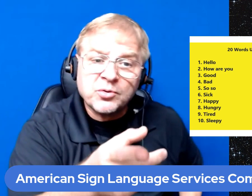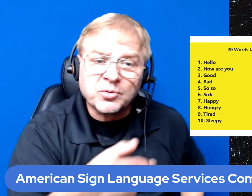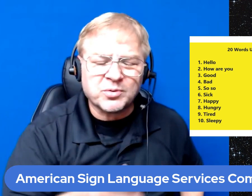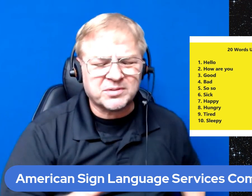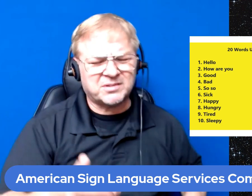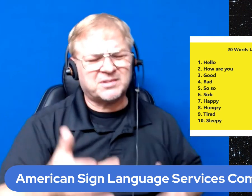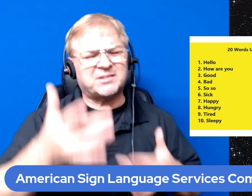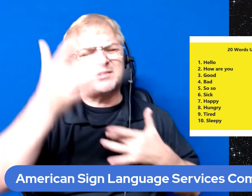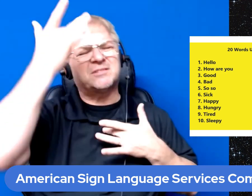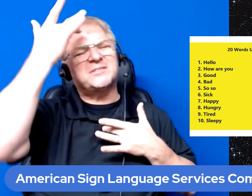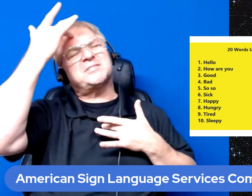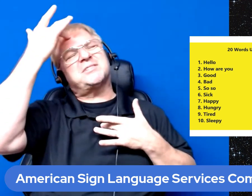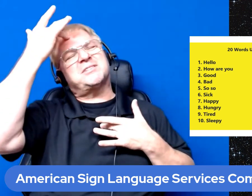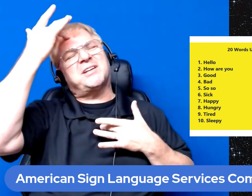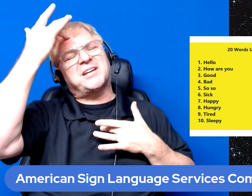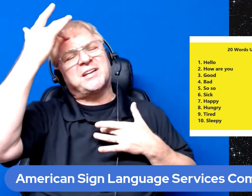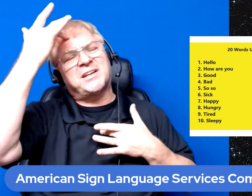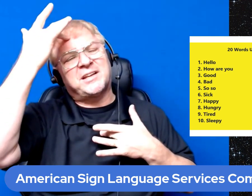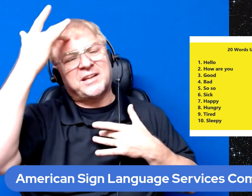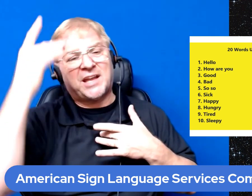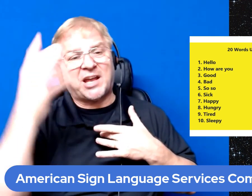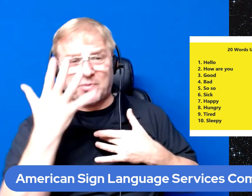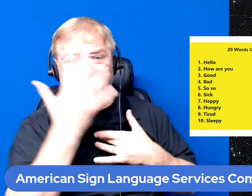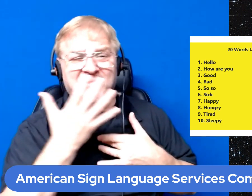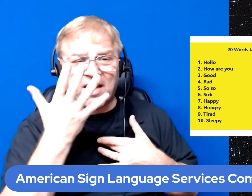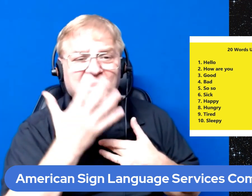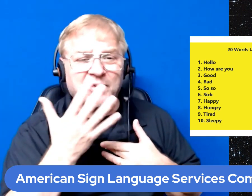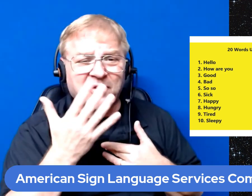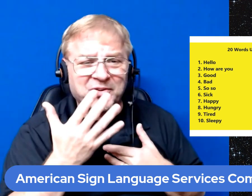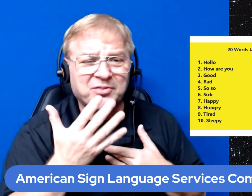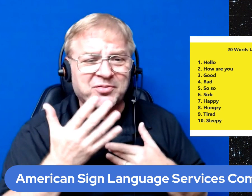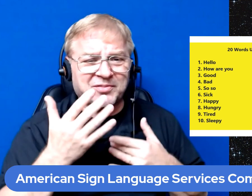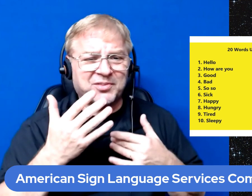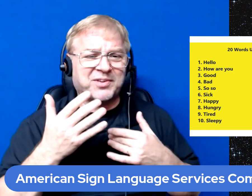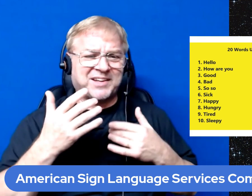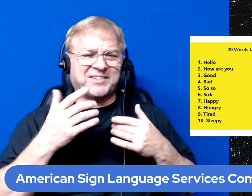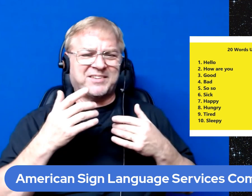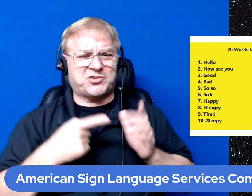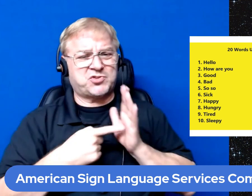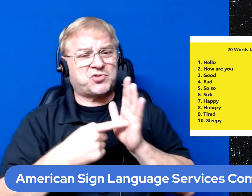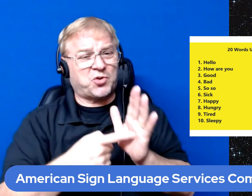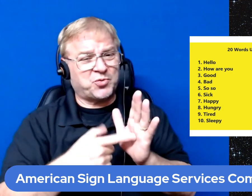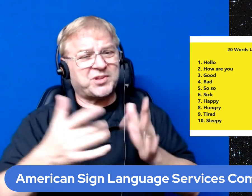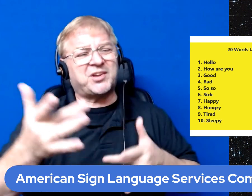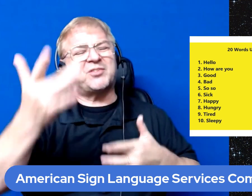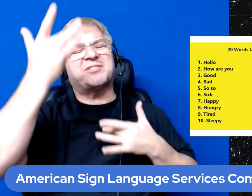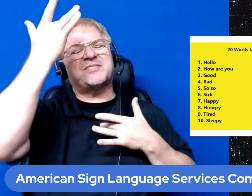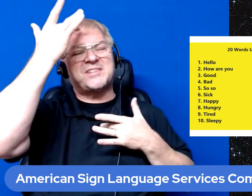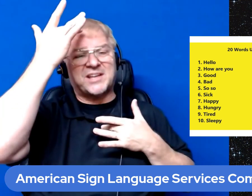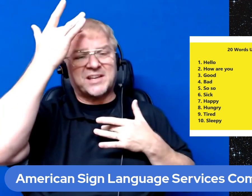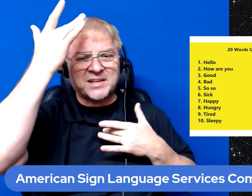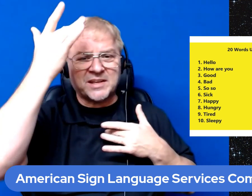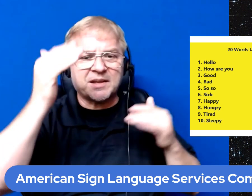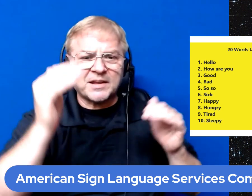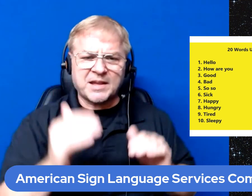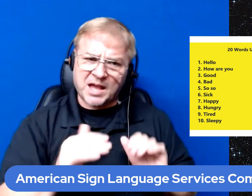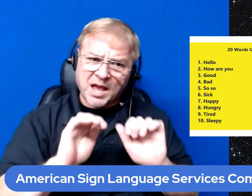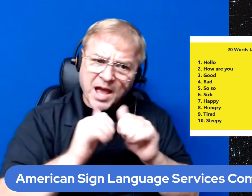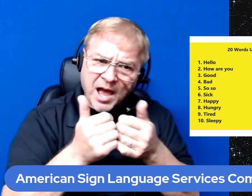you? Sick. And you have that look on your face that shows that you're sick.